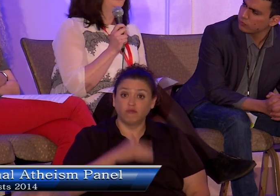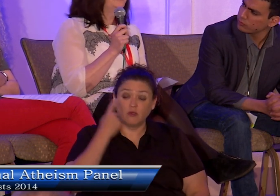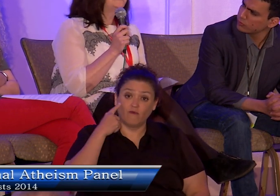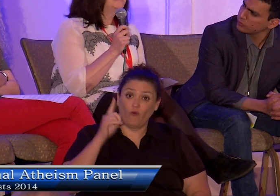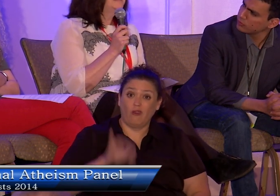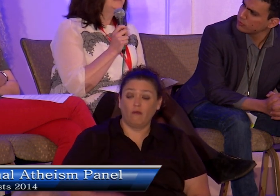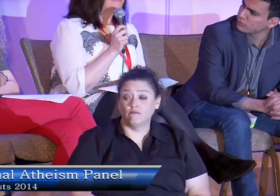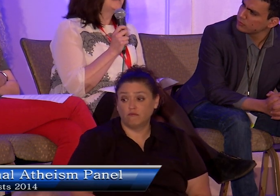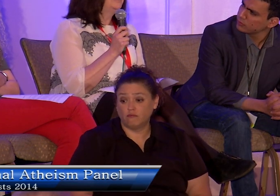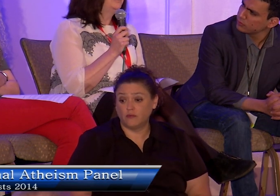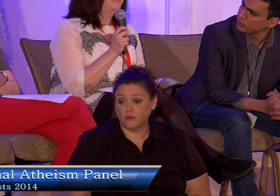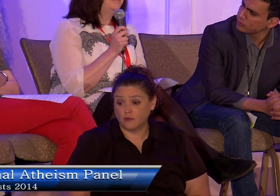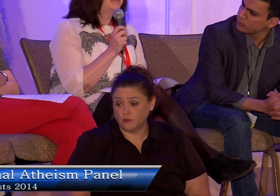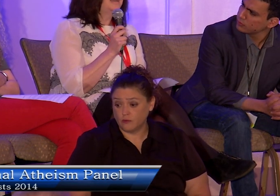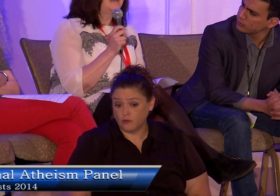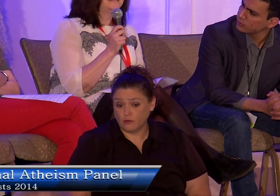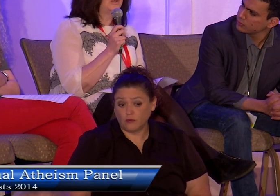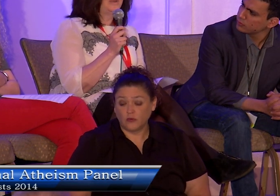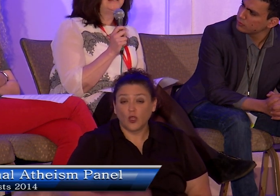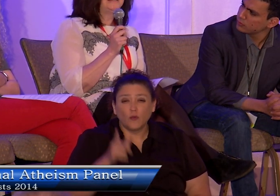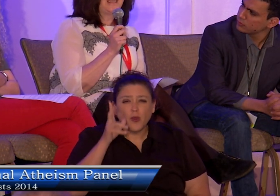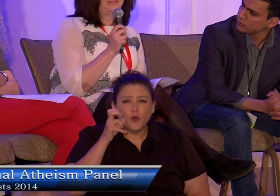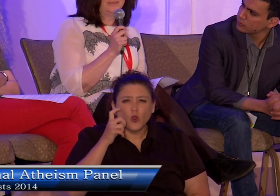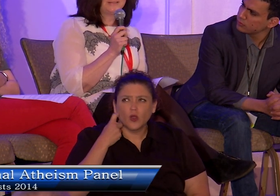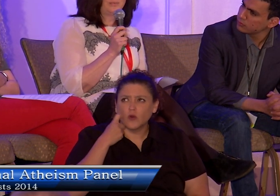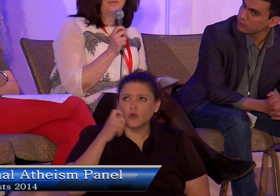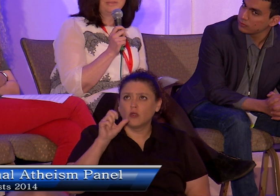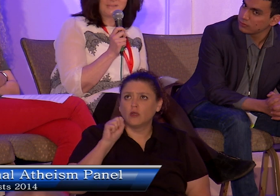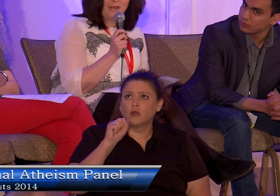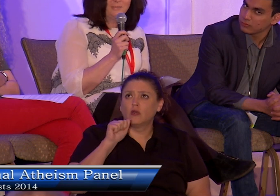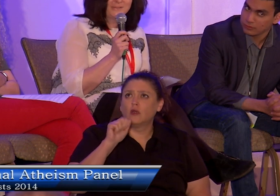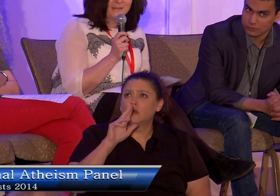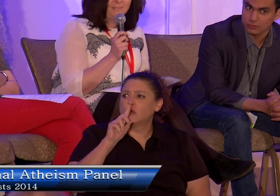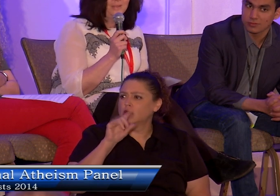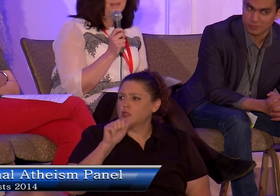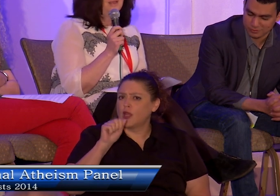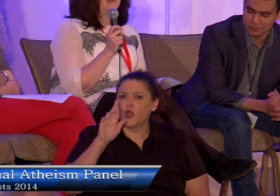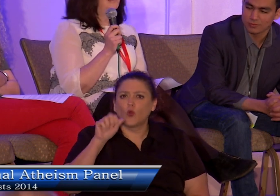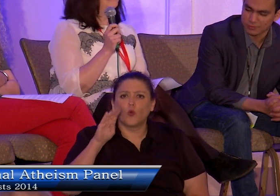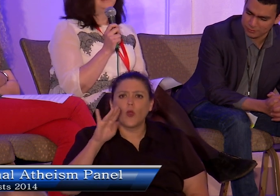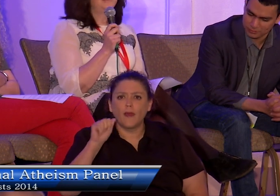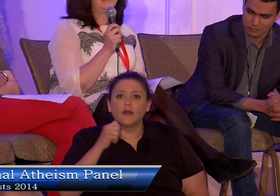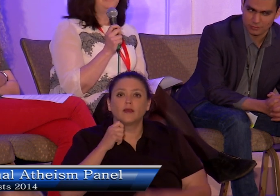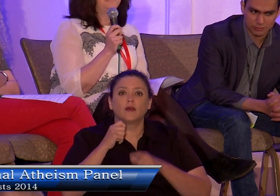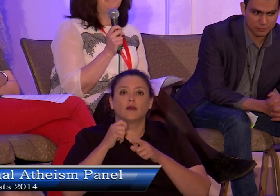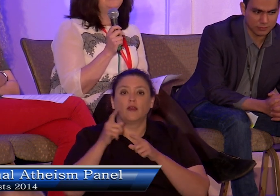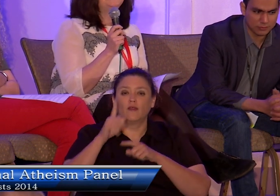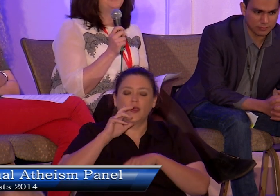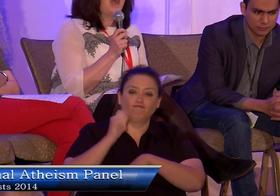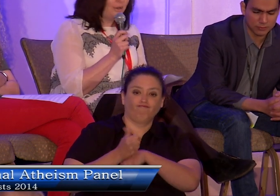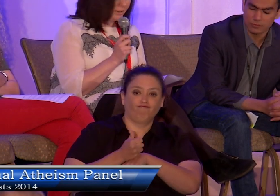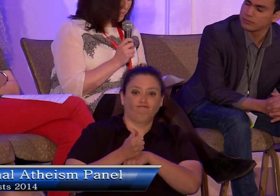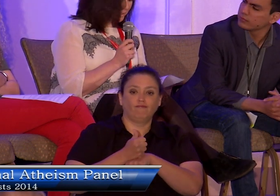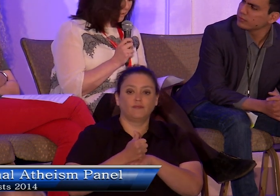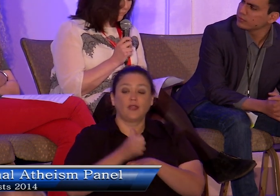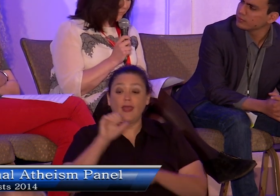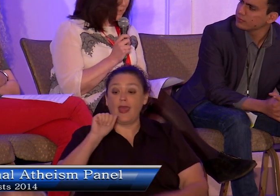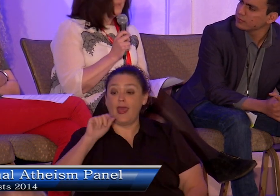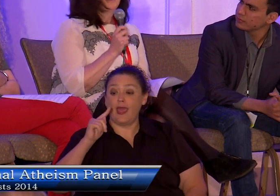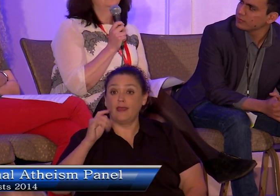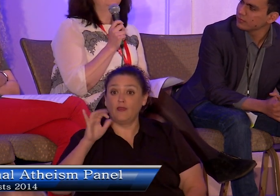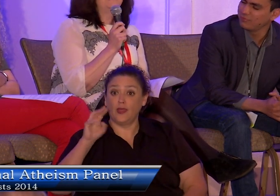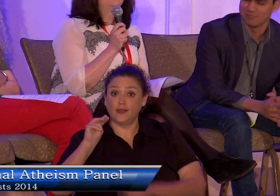if you heard recently that Saudi Arabia has equated atheism with terrorism. The bitter irony